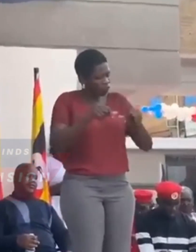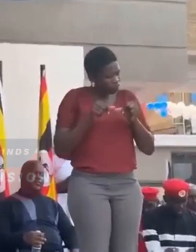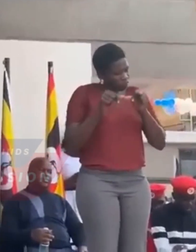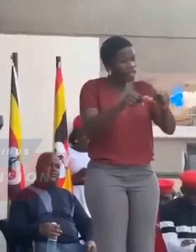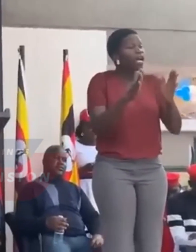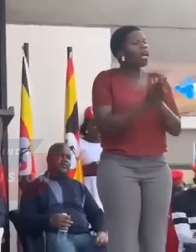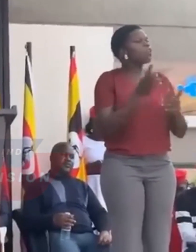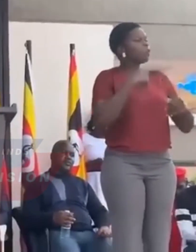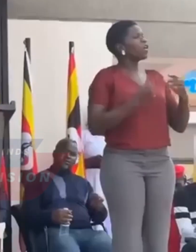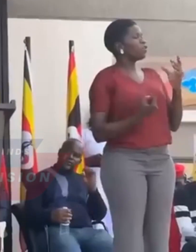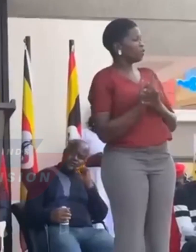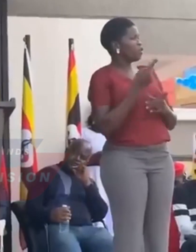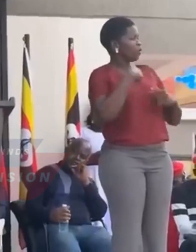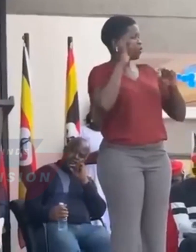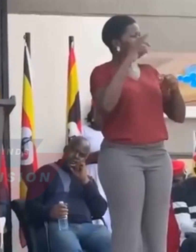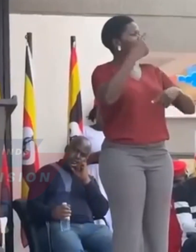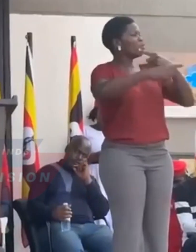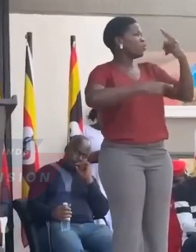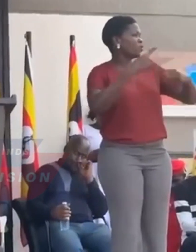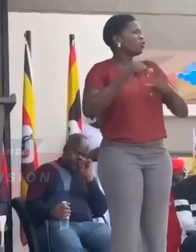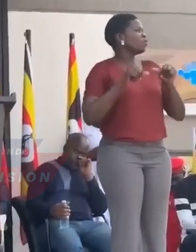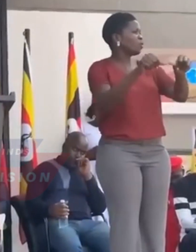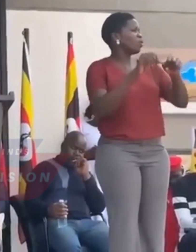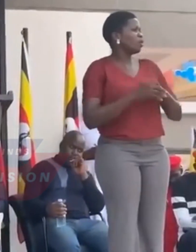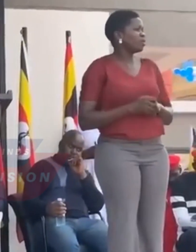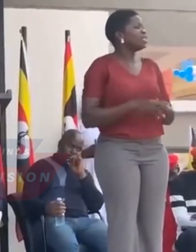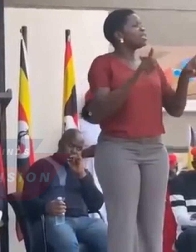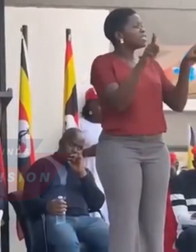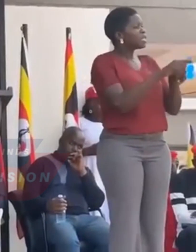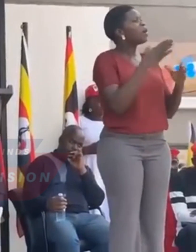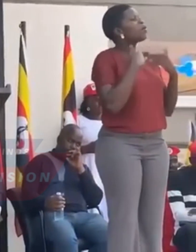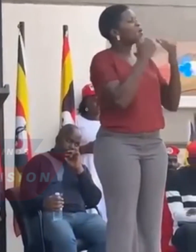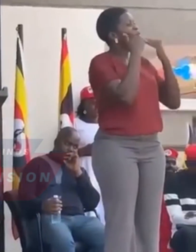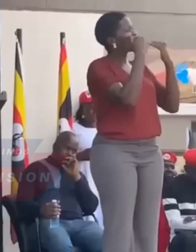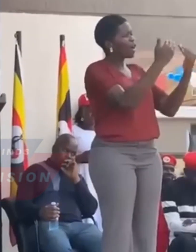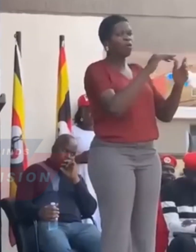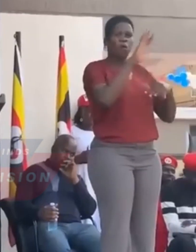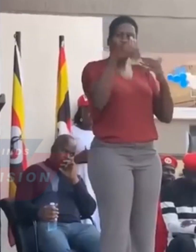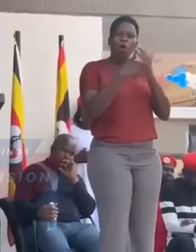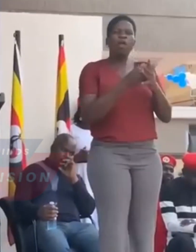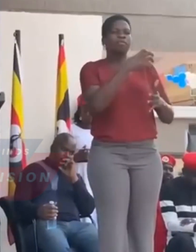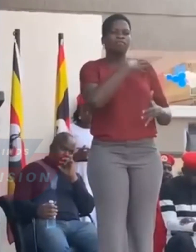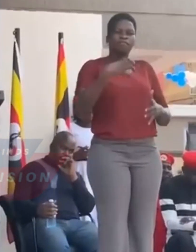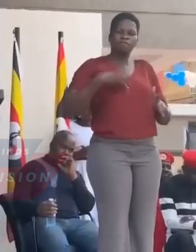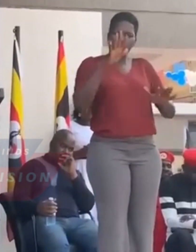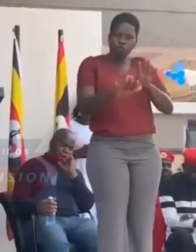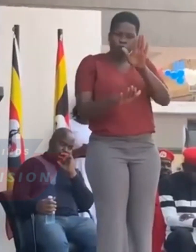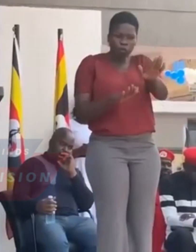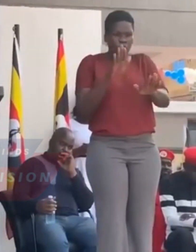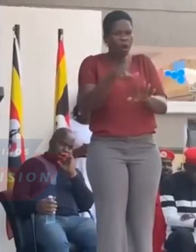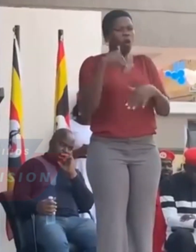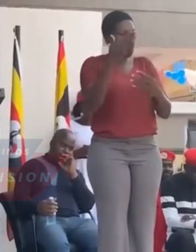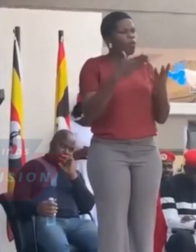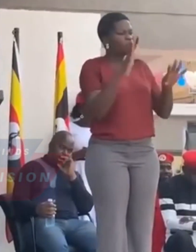we are confident that we shall keep going. I want to thank our gallant foot soldiers who have always been on